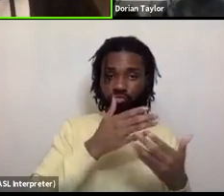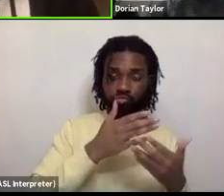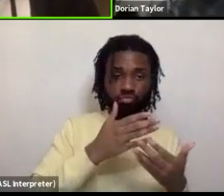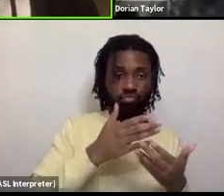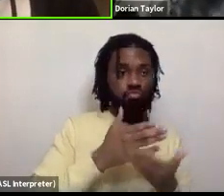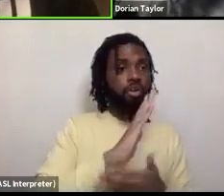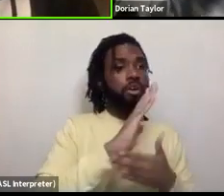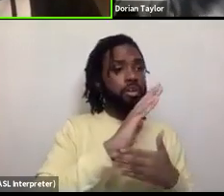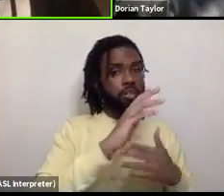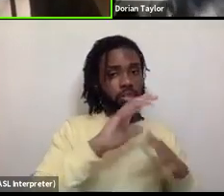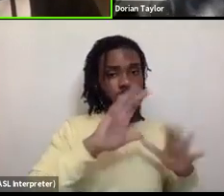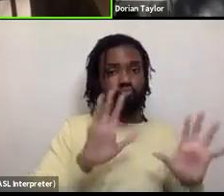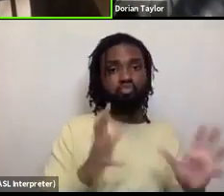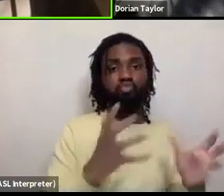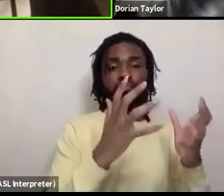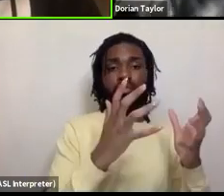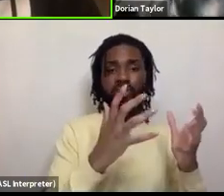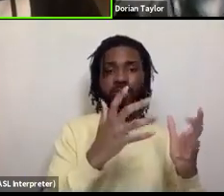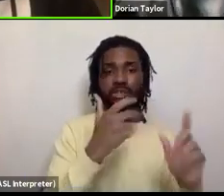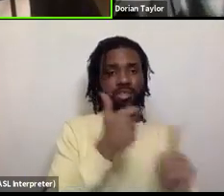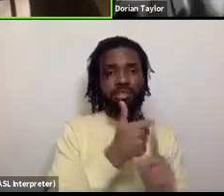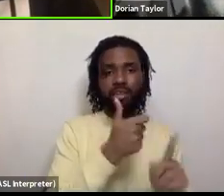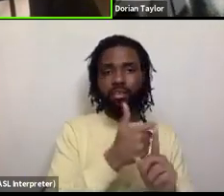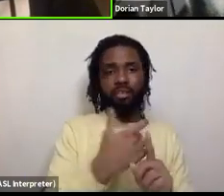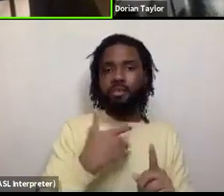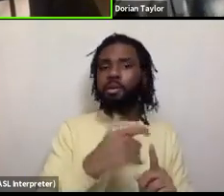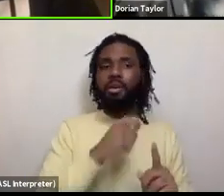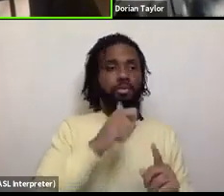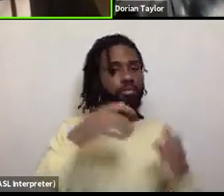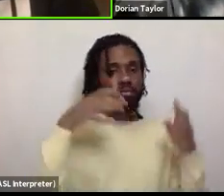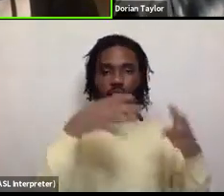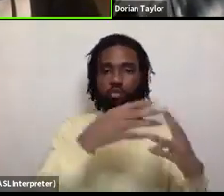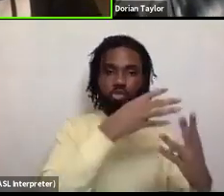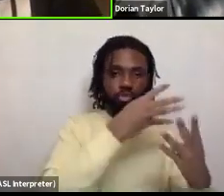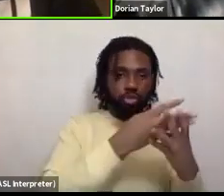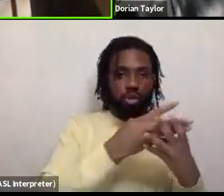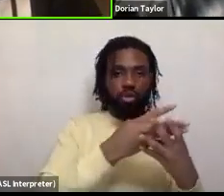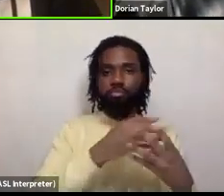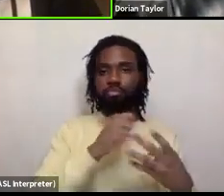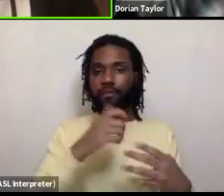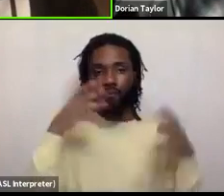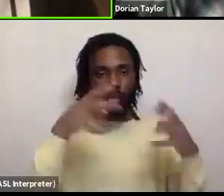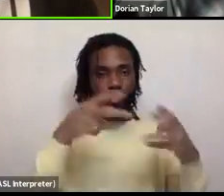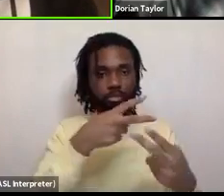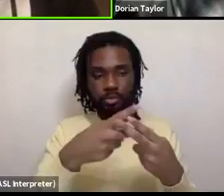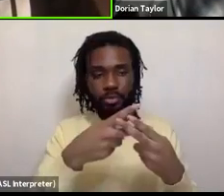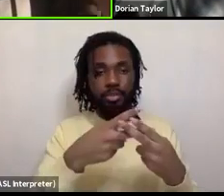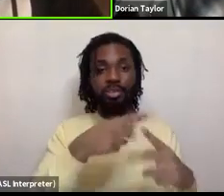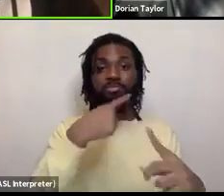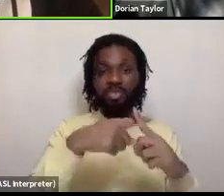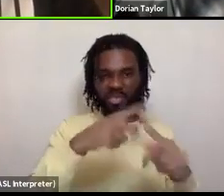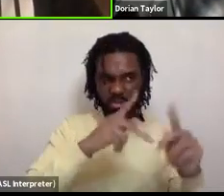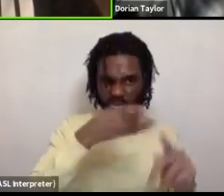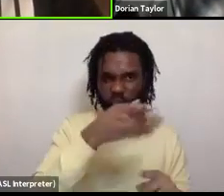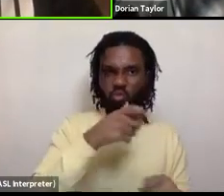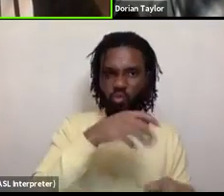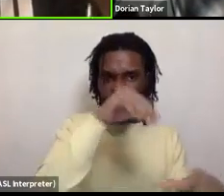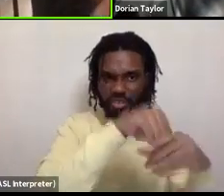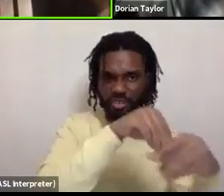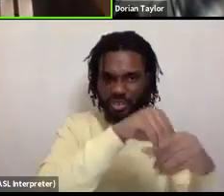large are not necessarily focused on jails and prisons or the people in them. And then we felt like